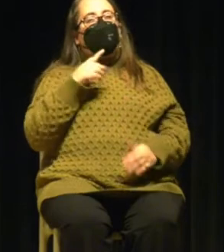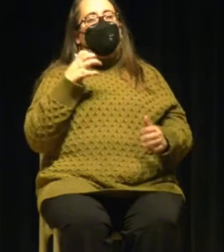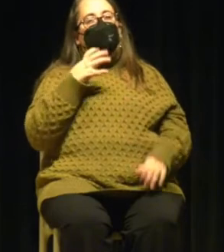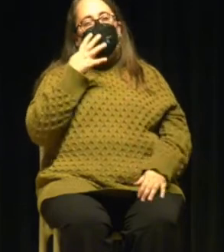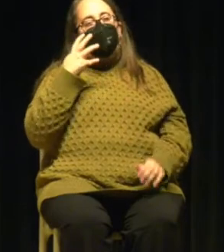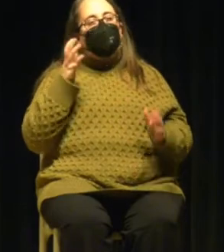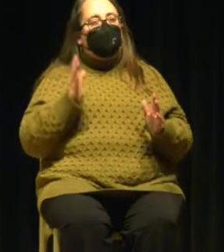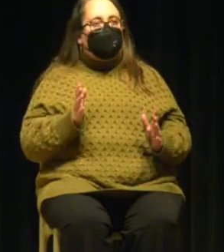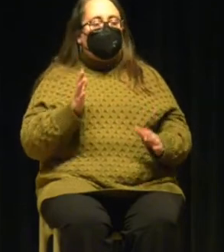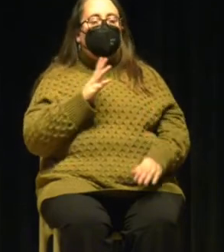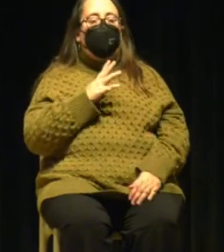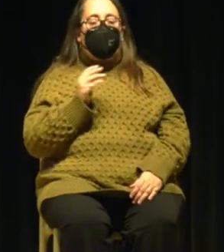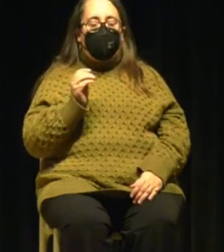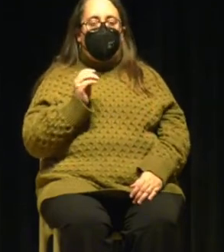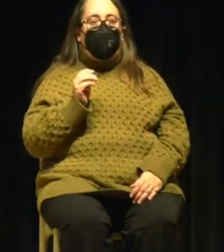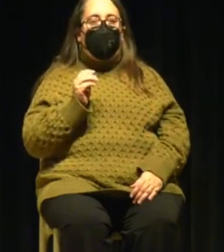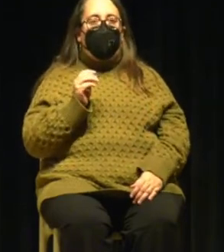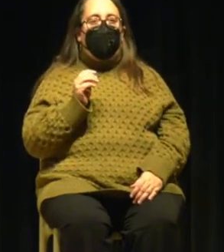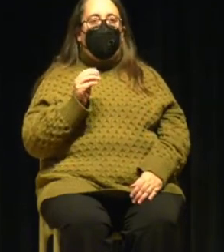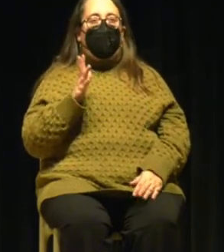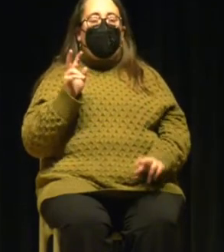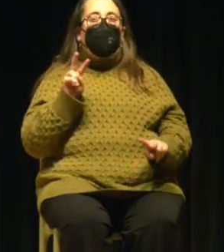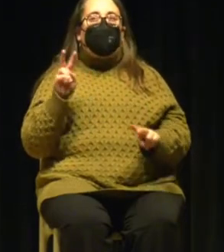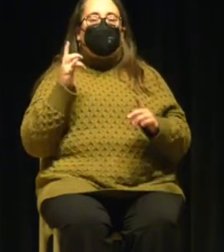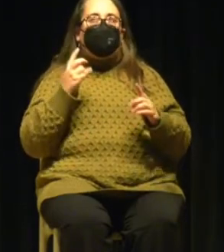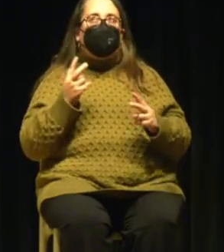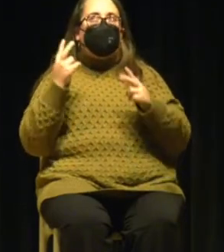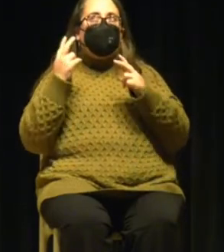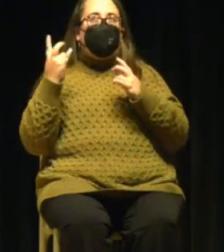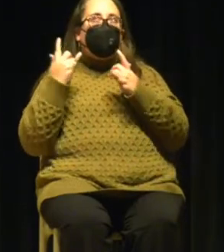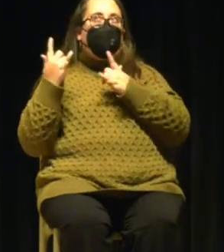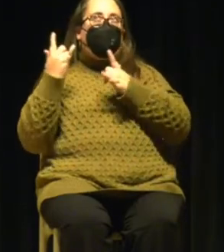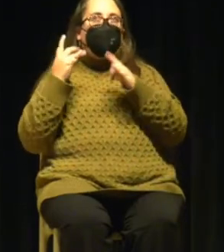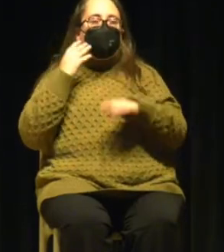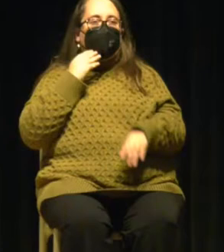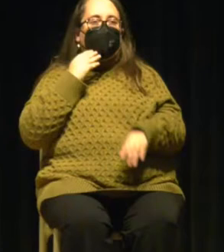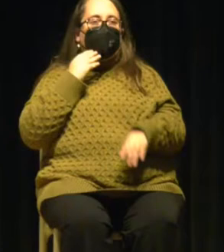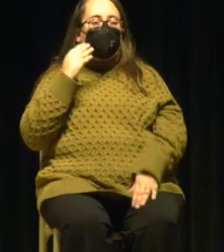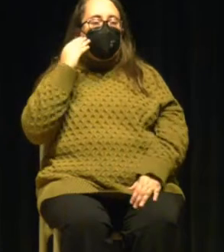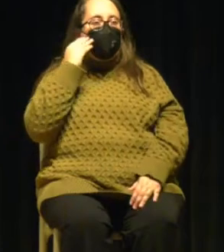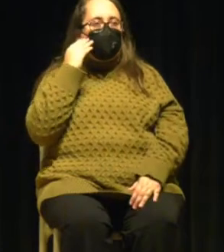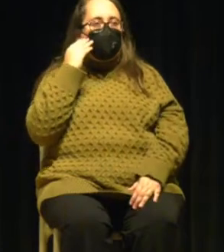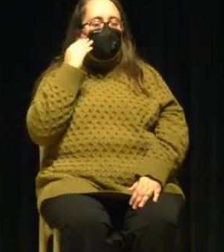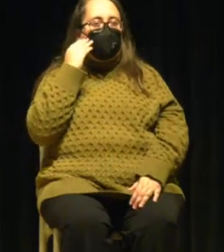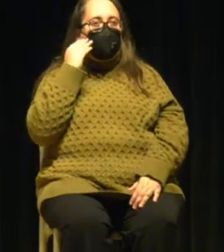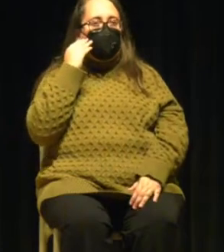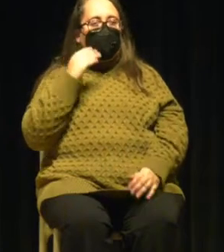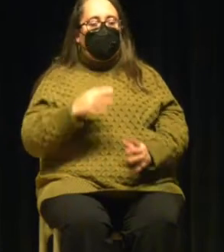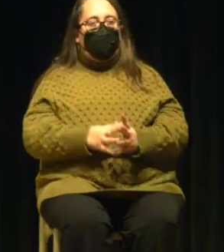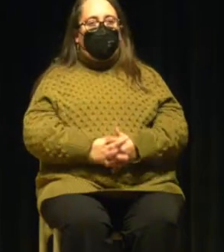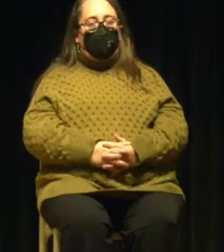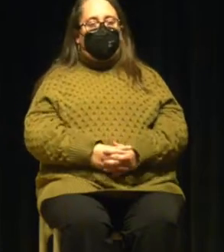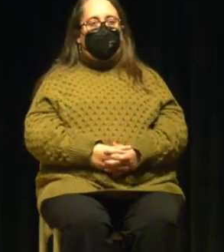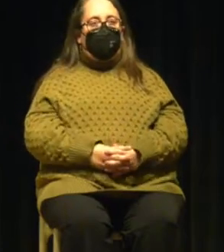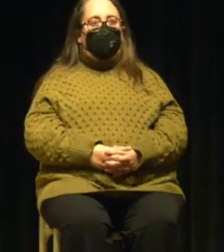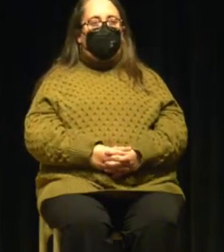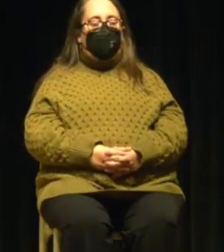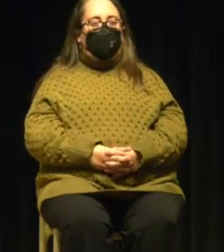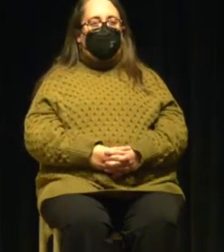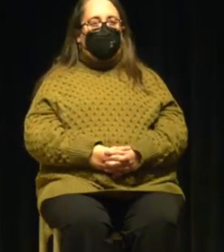immigrants they end up romanticizing back home, right? Like, and so I know a lot of